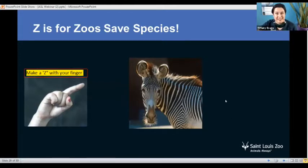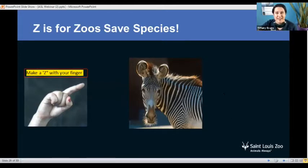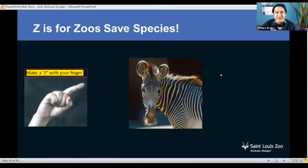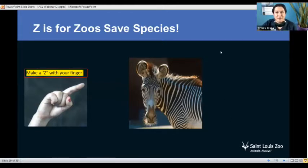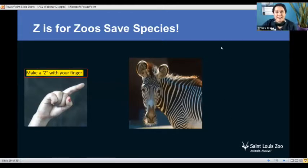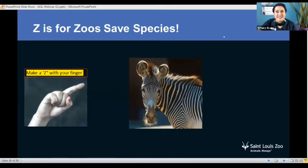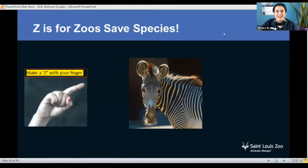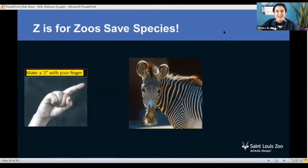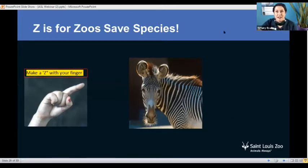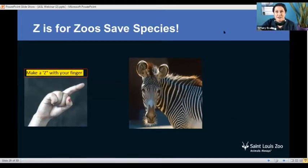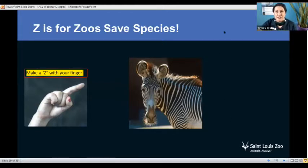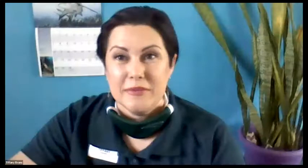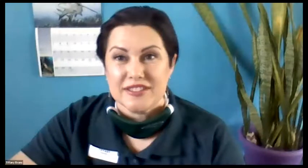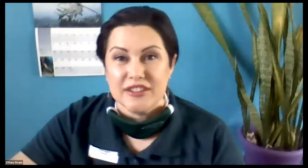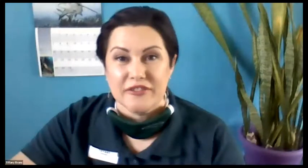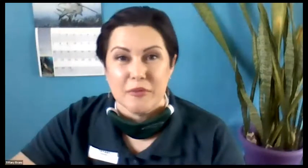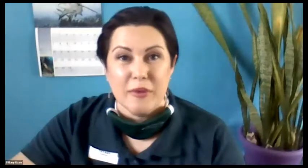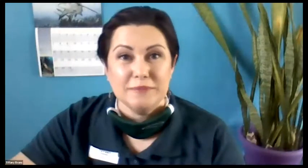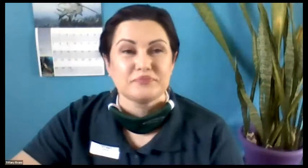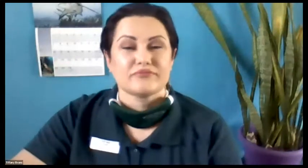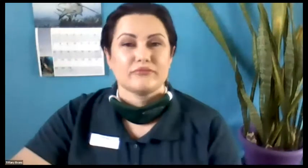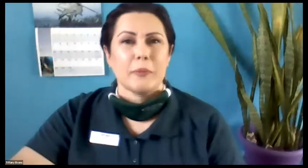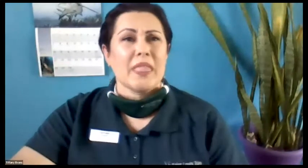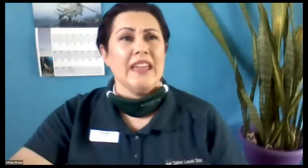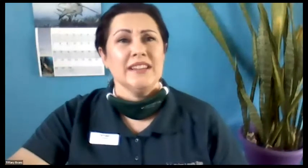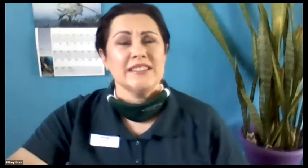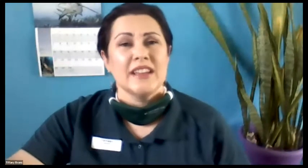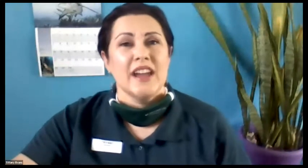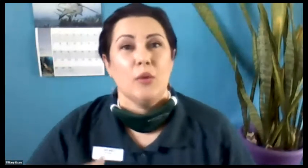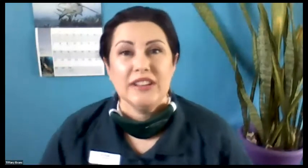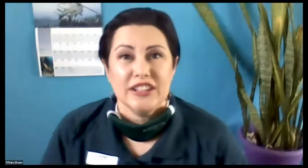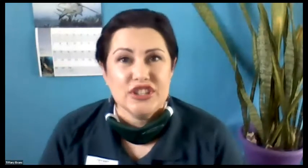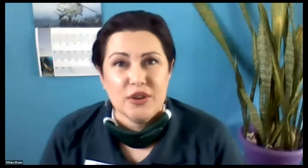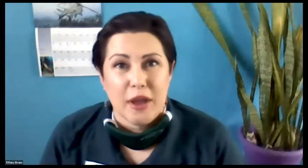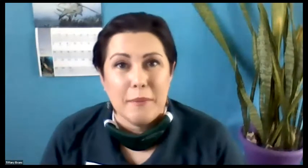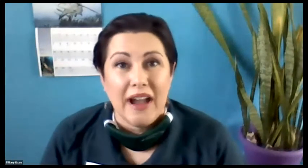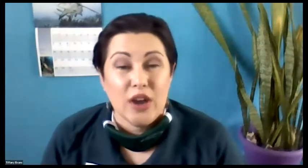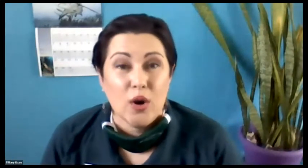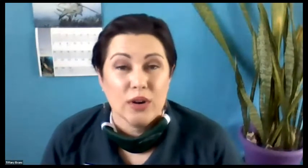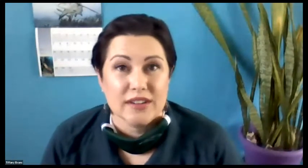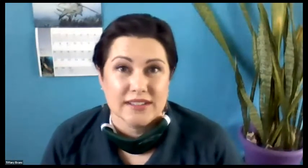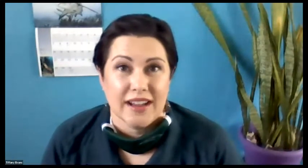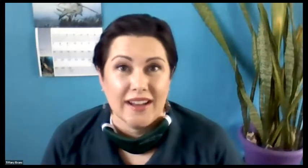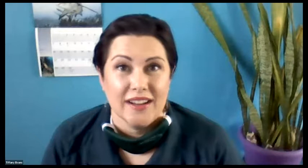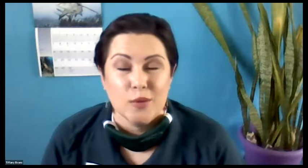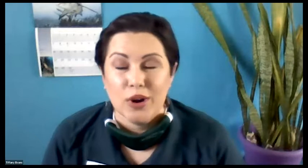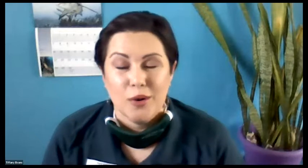Now I'm going to stop sharing my screen for a moment. And I wanted to let you know that my coworkers and I, we're always